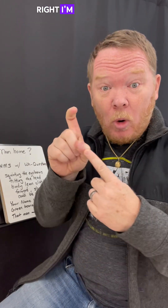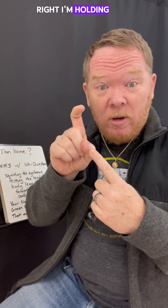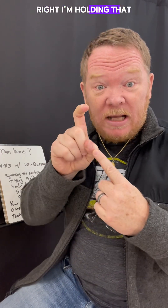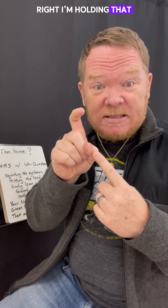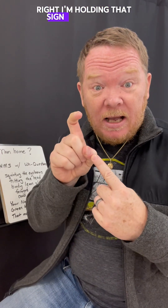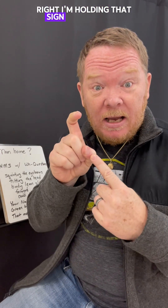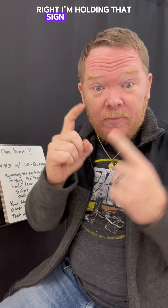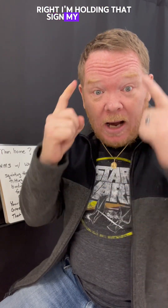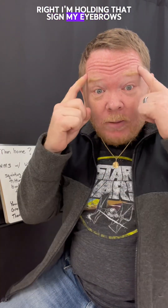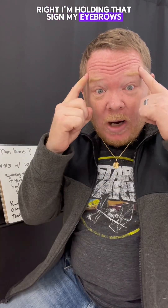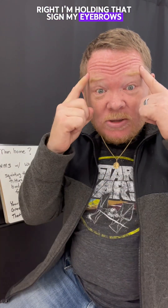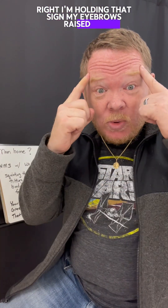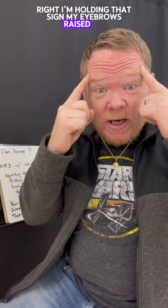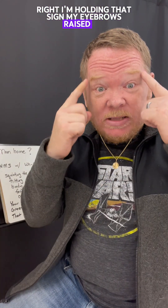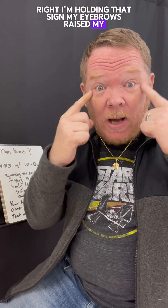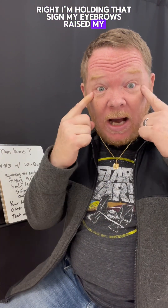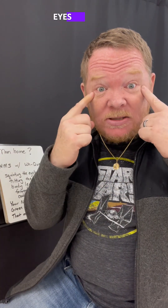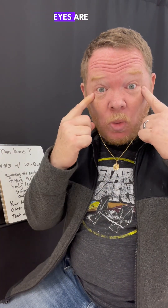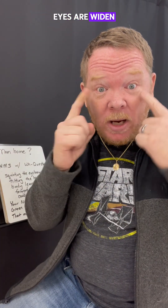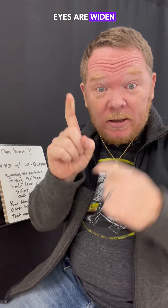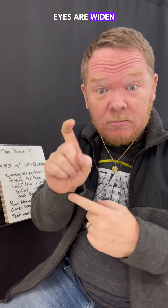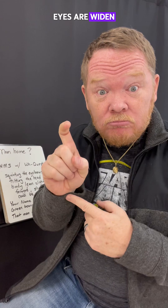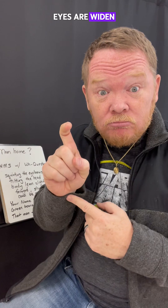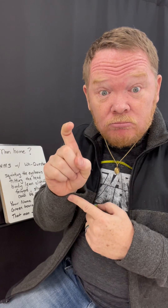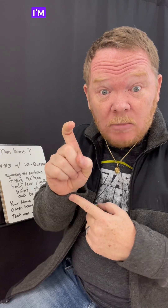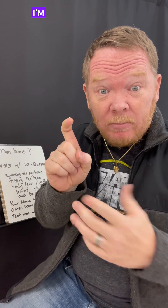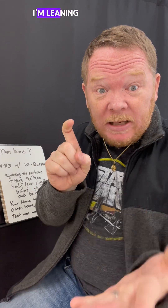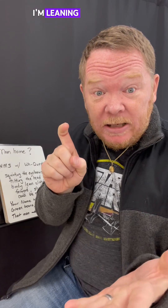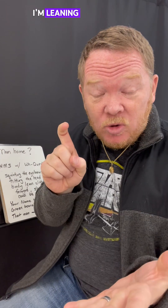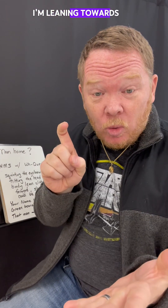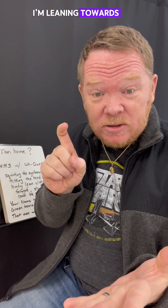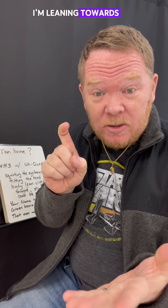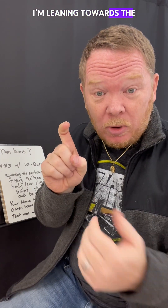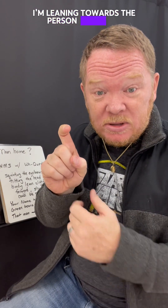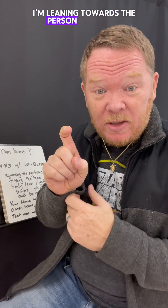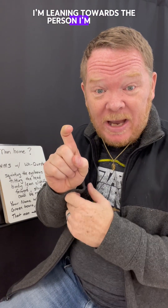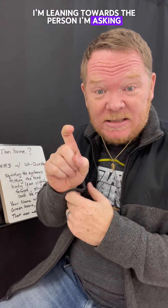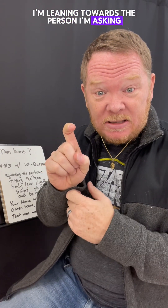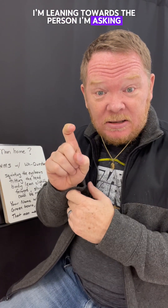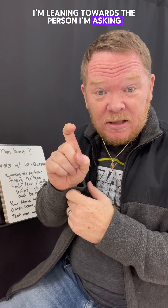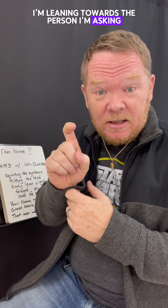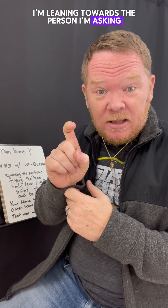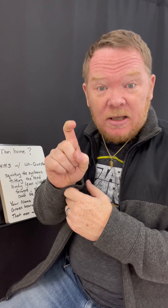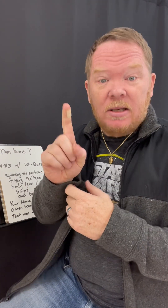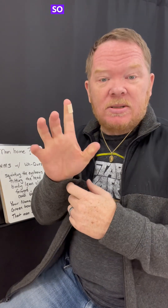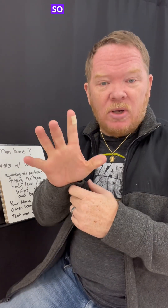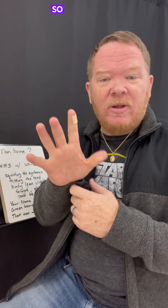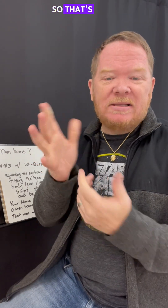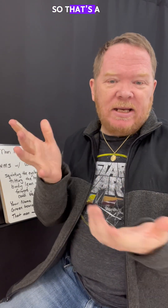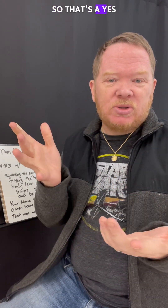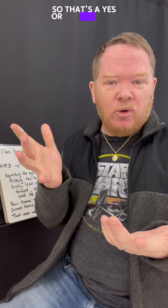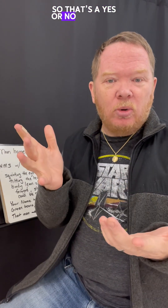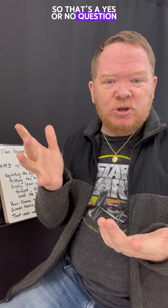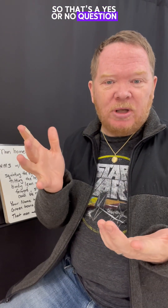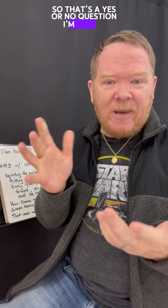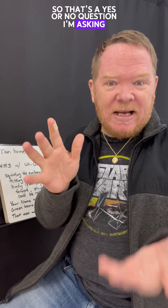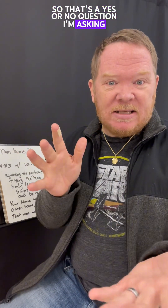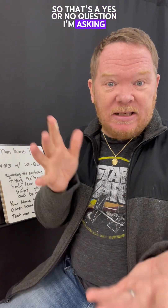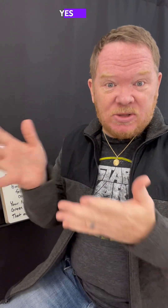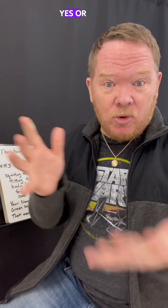that sign, my eyebrows raised, my eyes are widened. I'm leaning towards the person I'm asking. So that's a yes or no question. I'm asking yes or no.